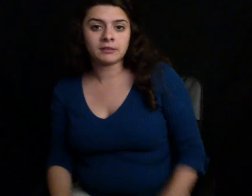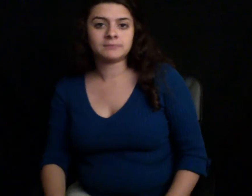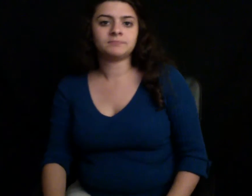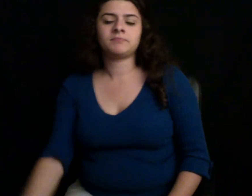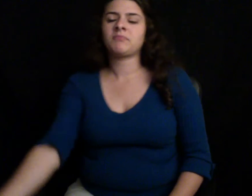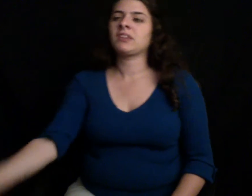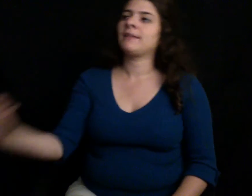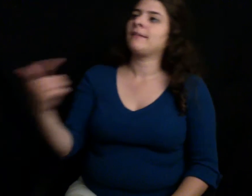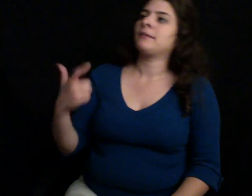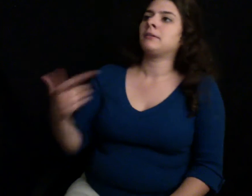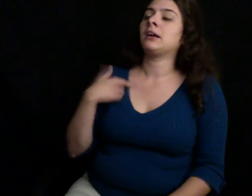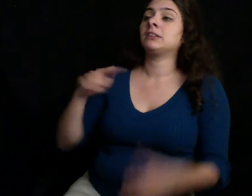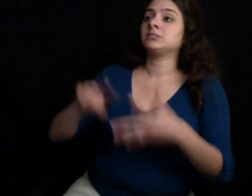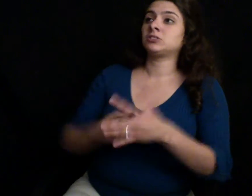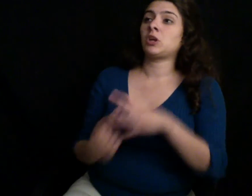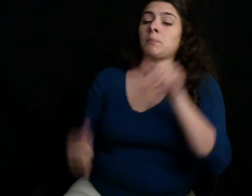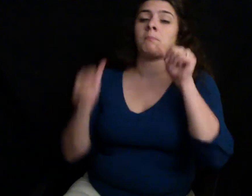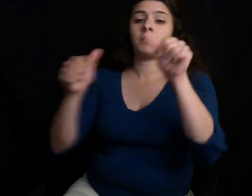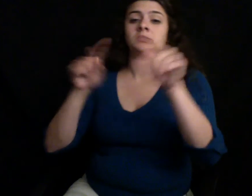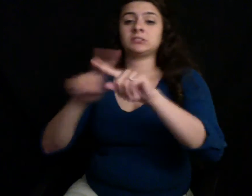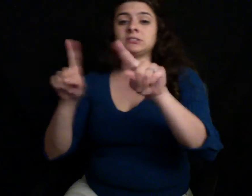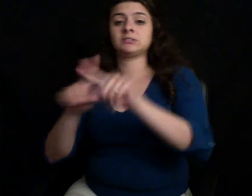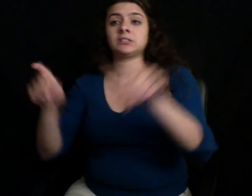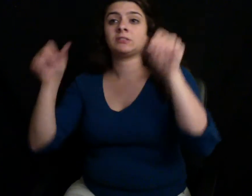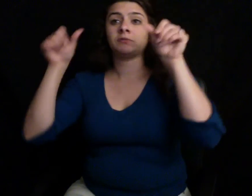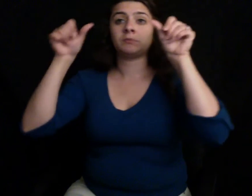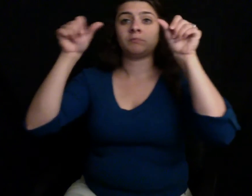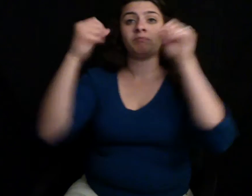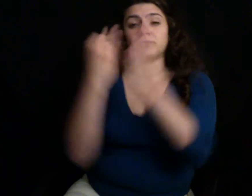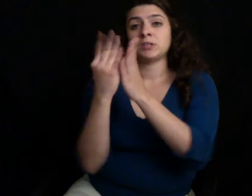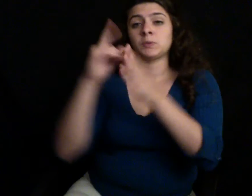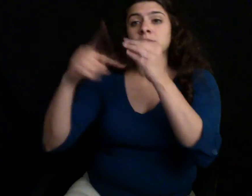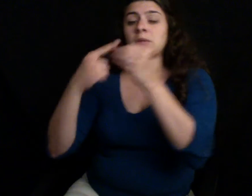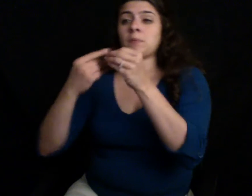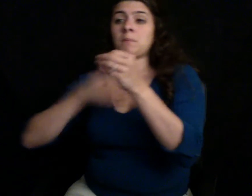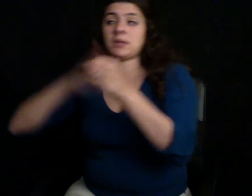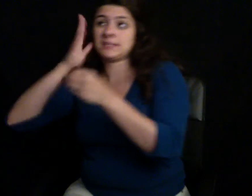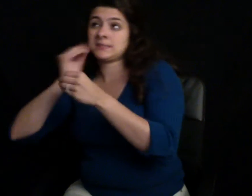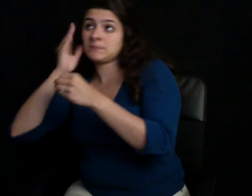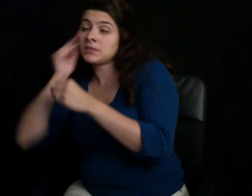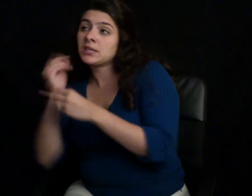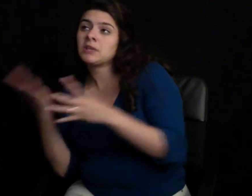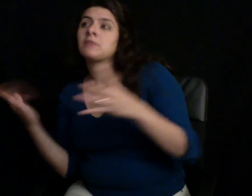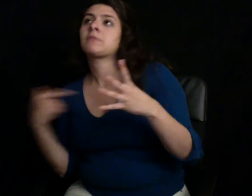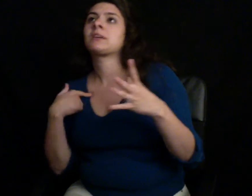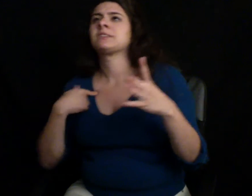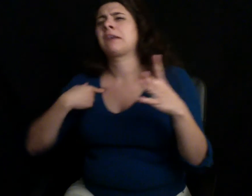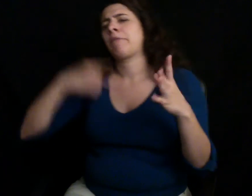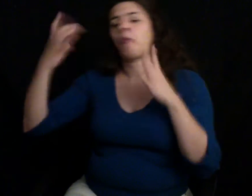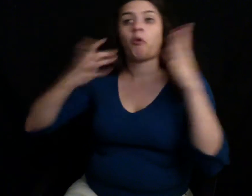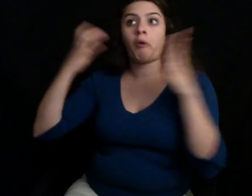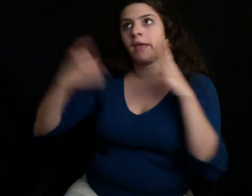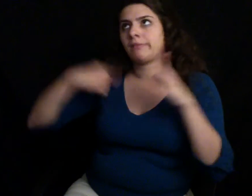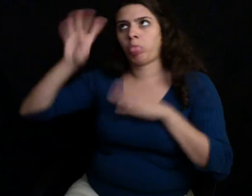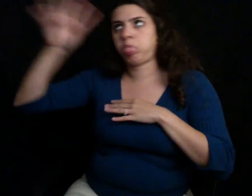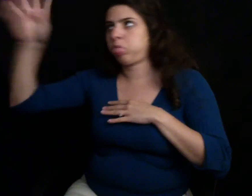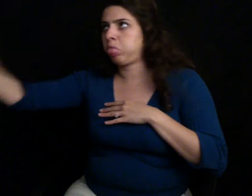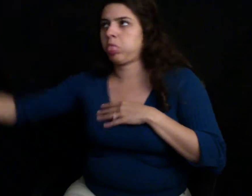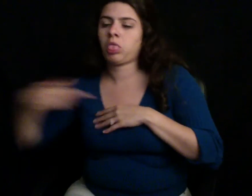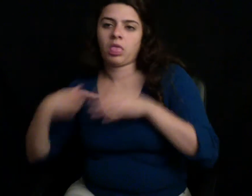did telling my crazy stories about growing up in the hood with this show I had called The Hookup, and it did really well. I was going through so many phases.